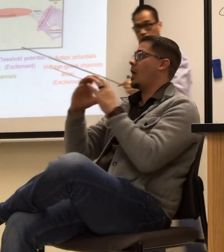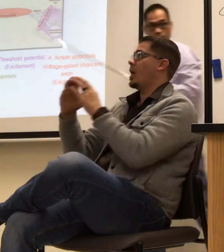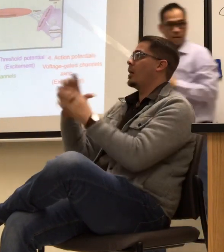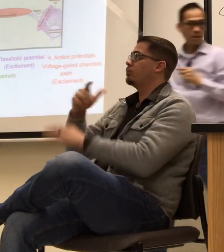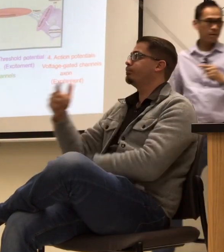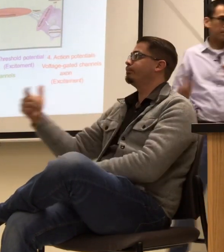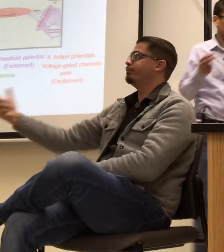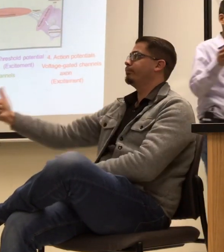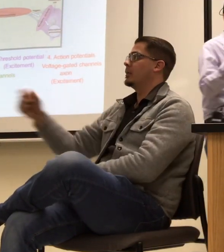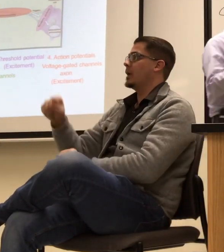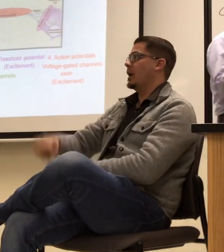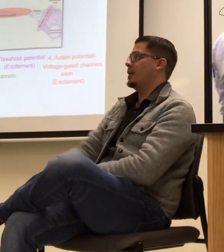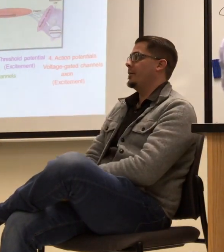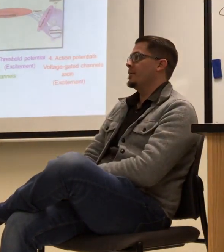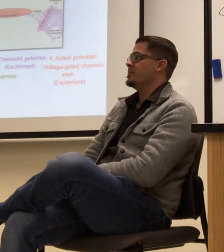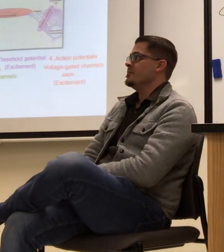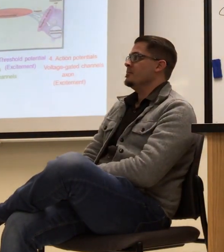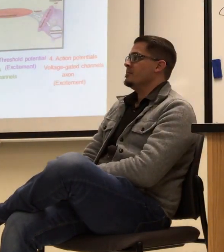Okay.